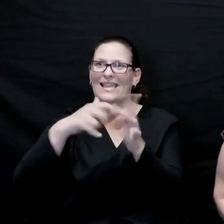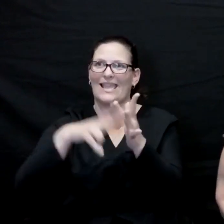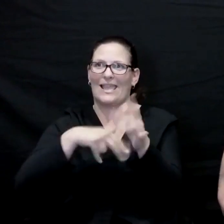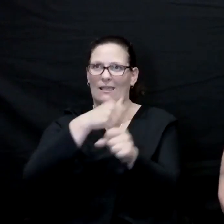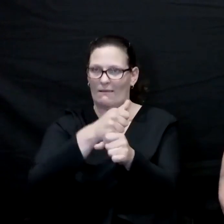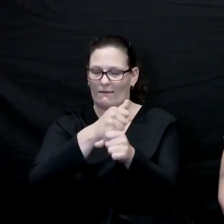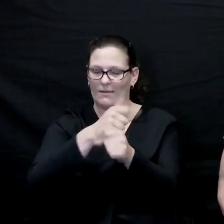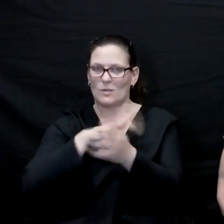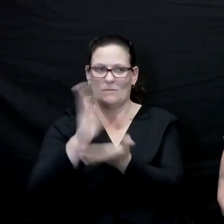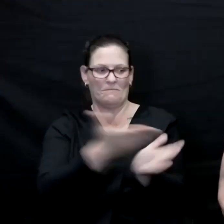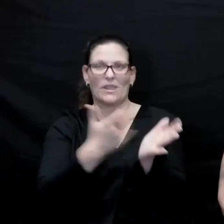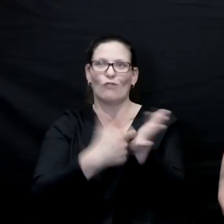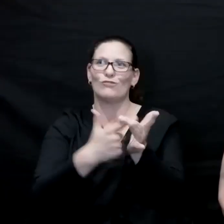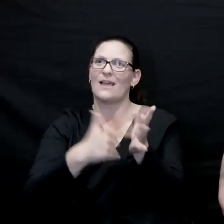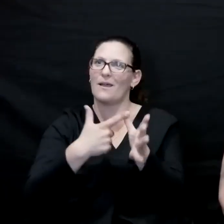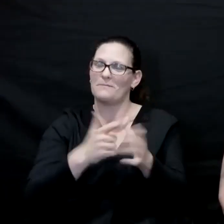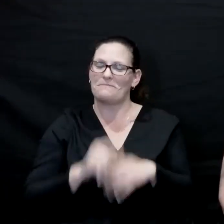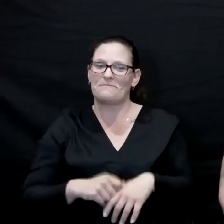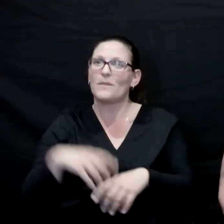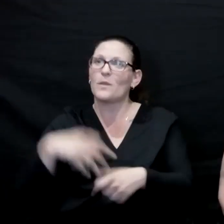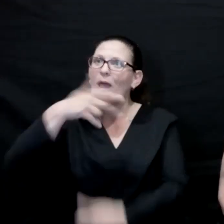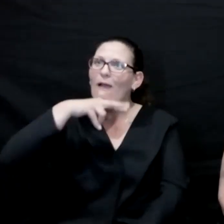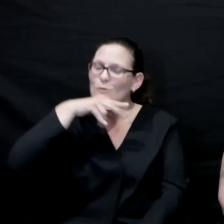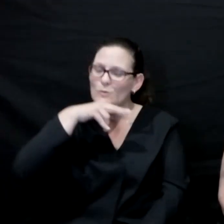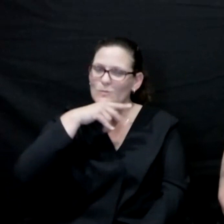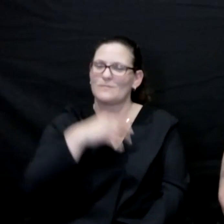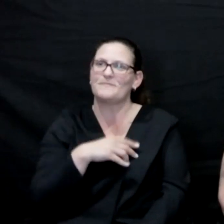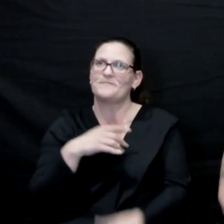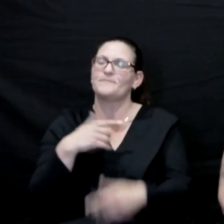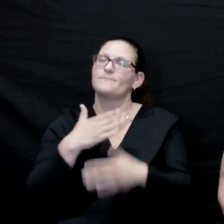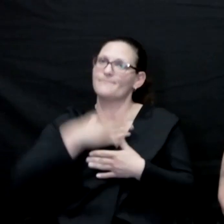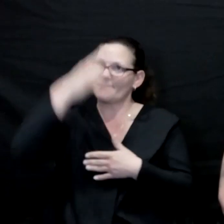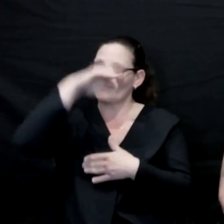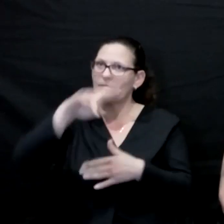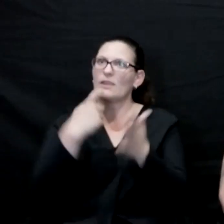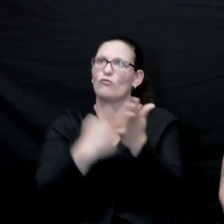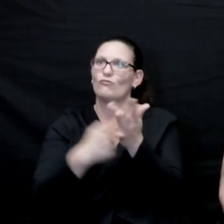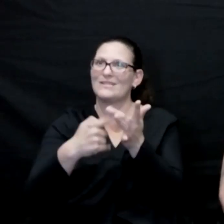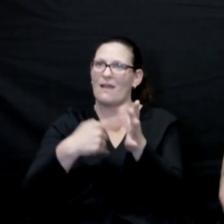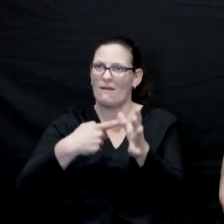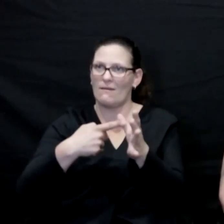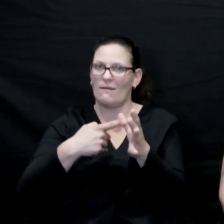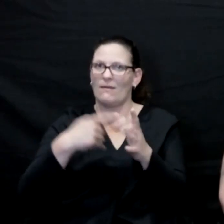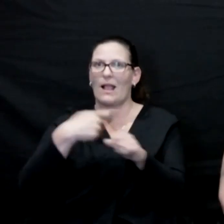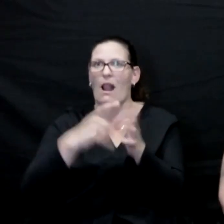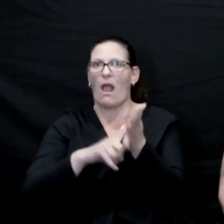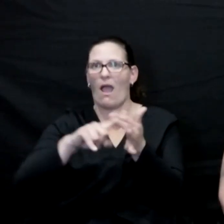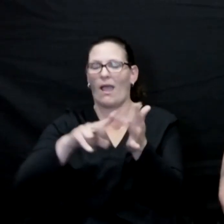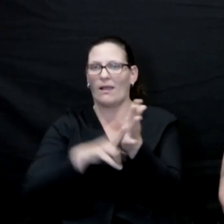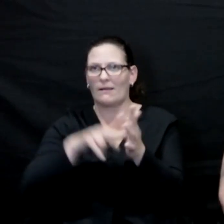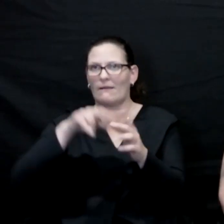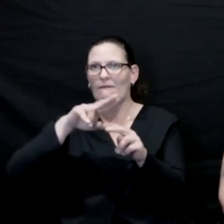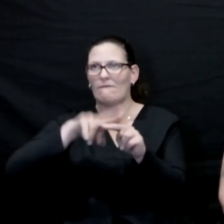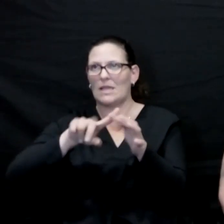you. Good afternoon, everybody. My name is Rita Kleinfeld-Fowl, and today I'm wearing